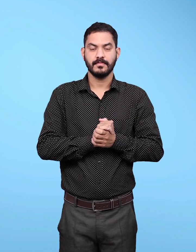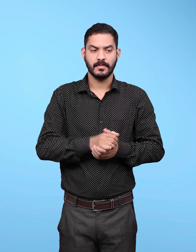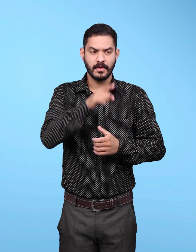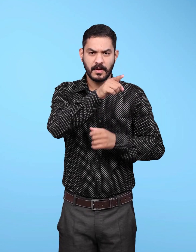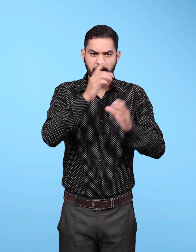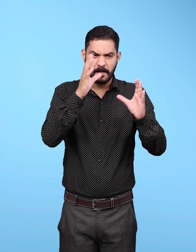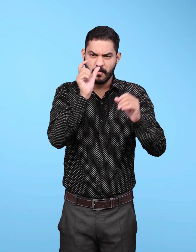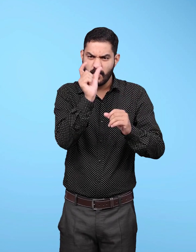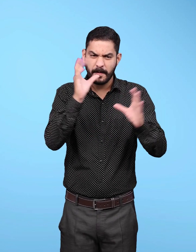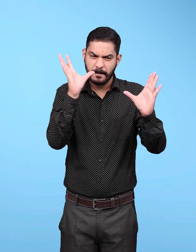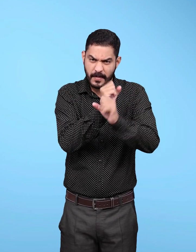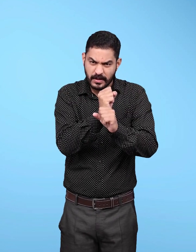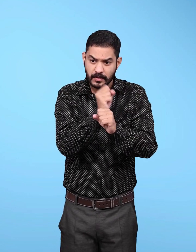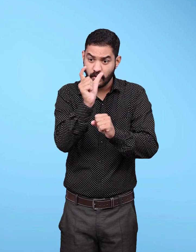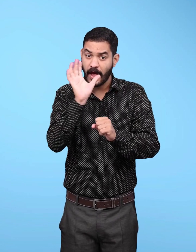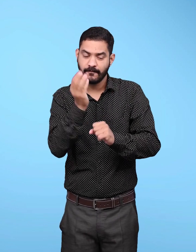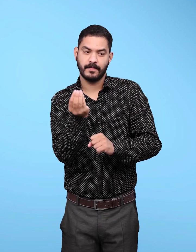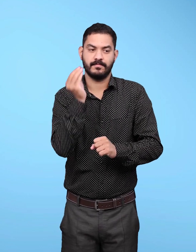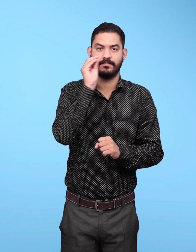Fill in the rest by using the following phrases.